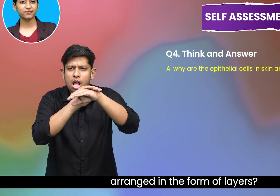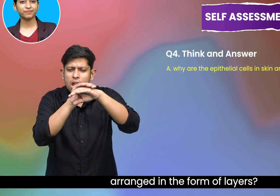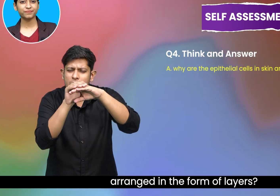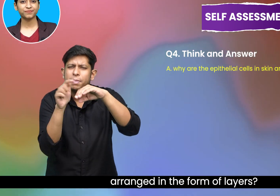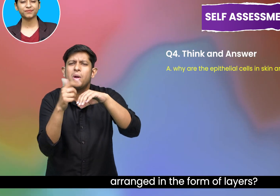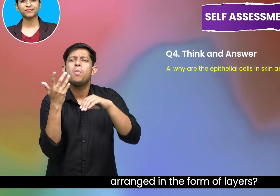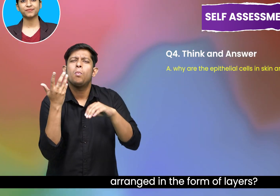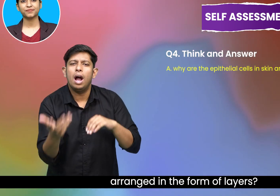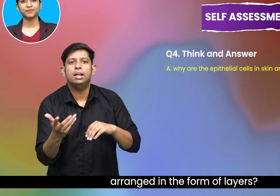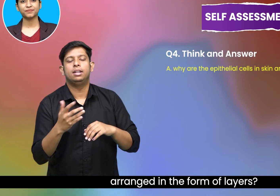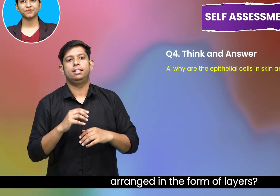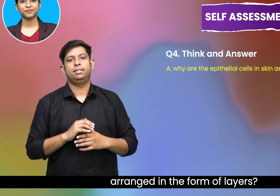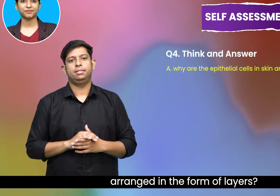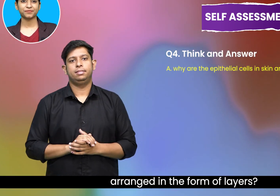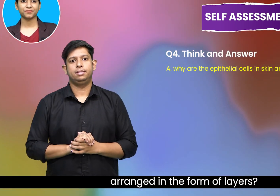layers?